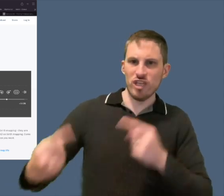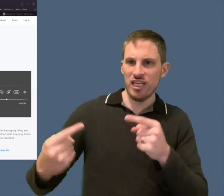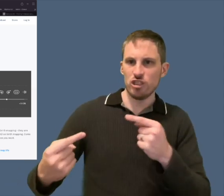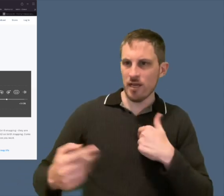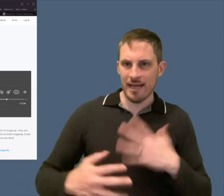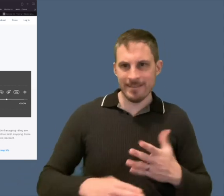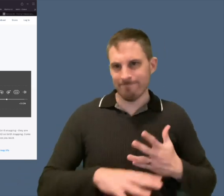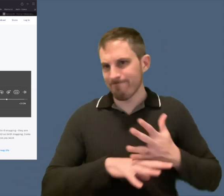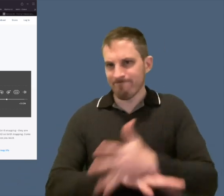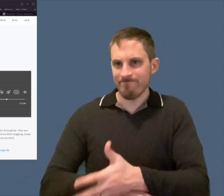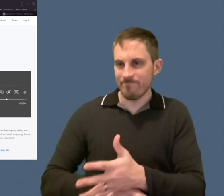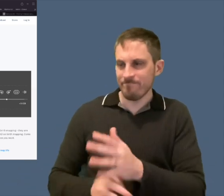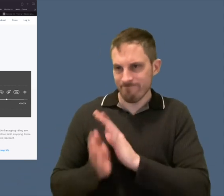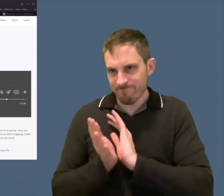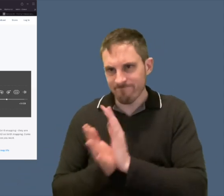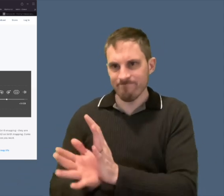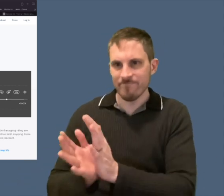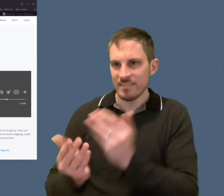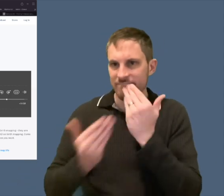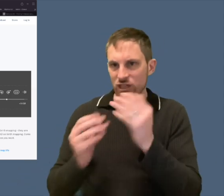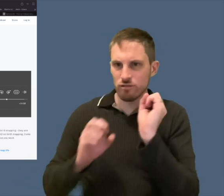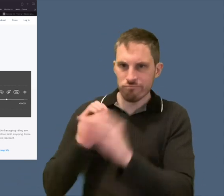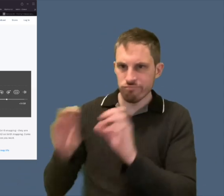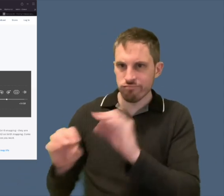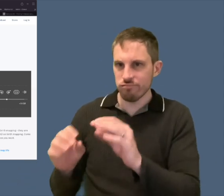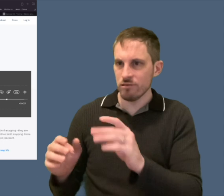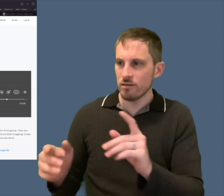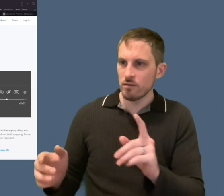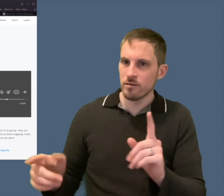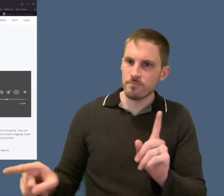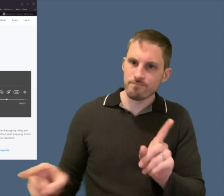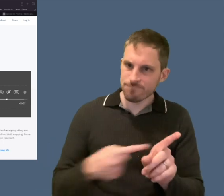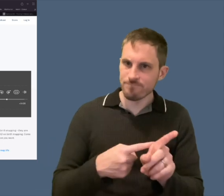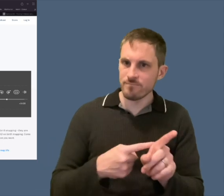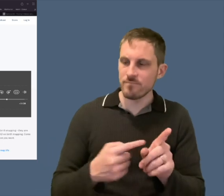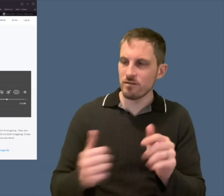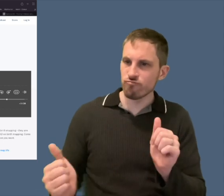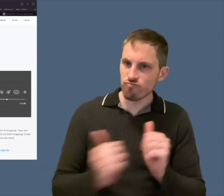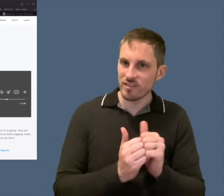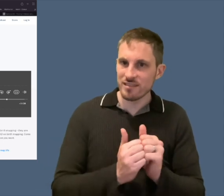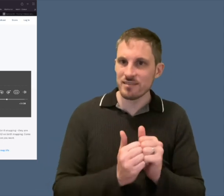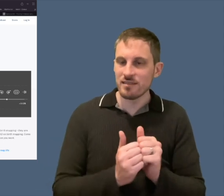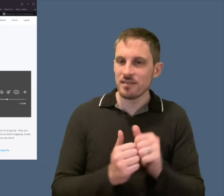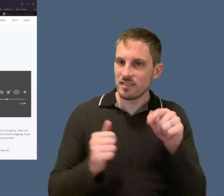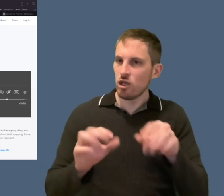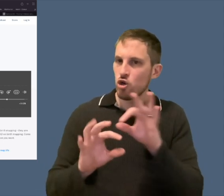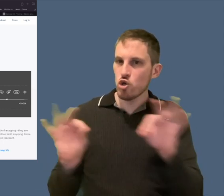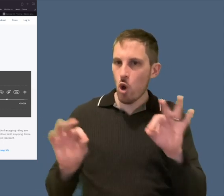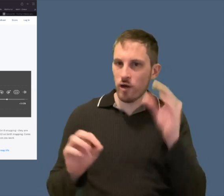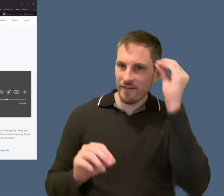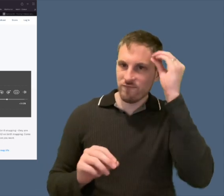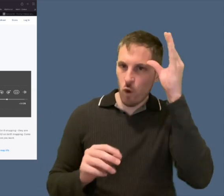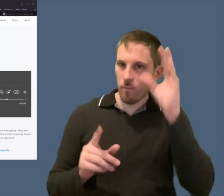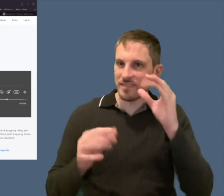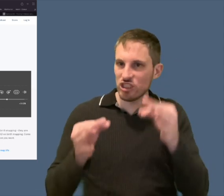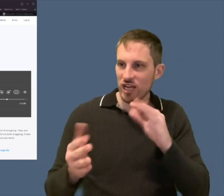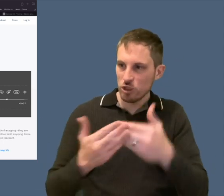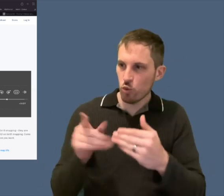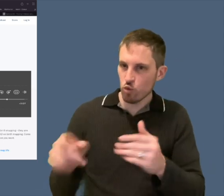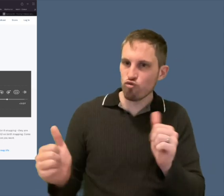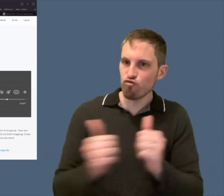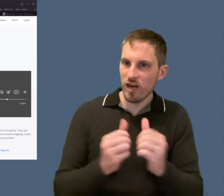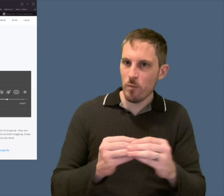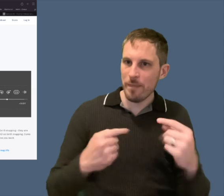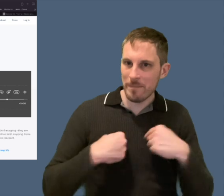need more information because you don't agree with me. You don't agree with me yet. It's not an informed decision until you agree with me, but it could be very